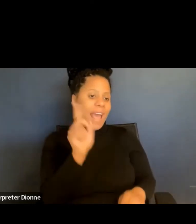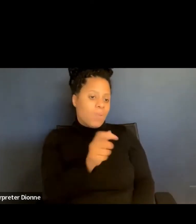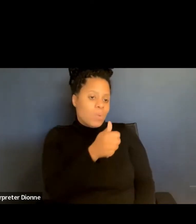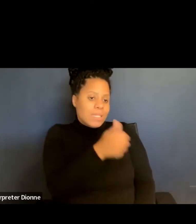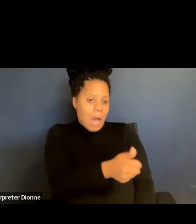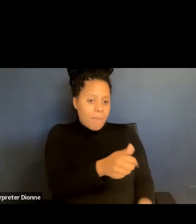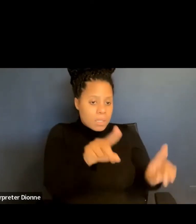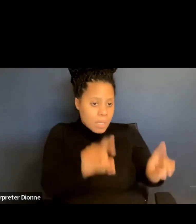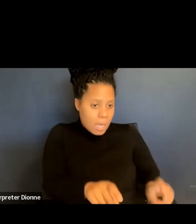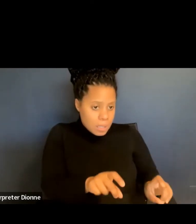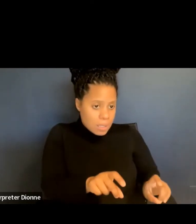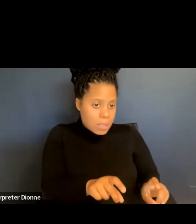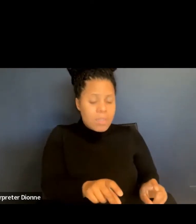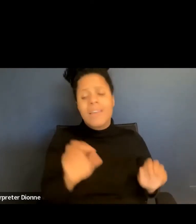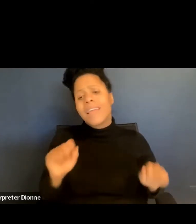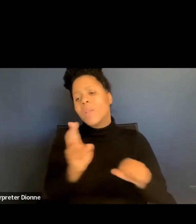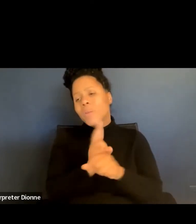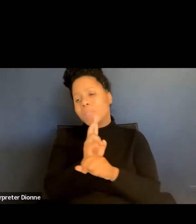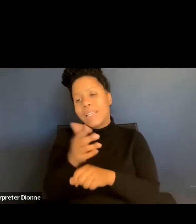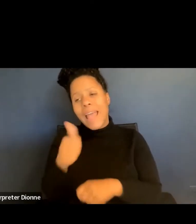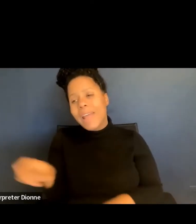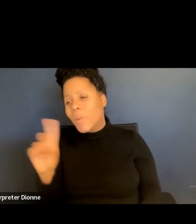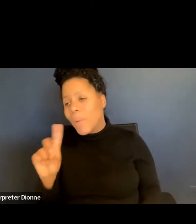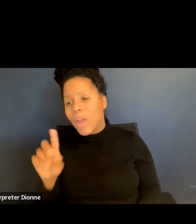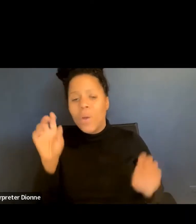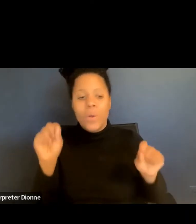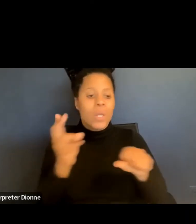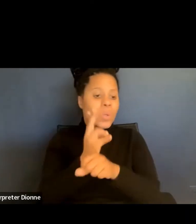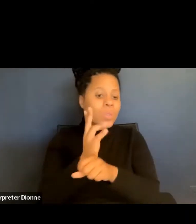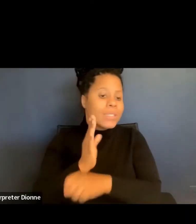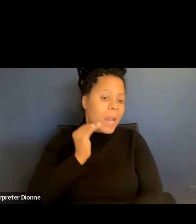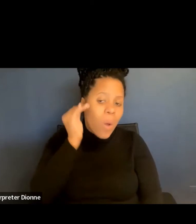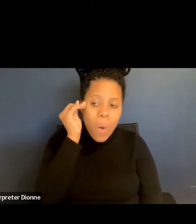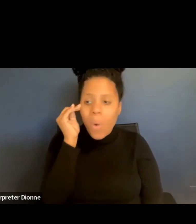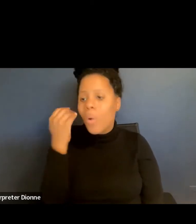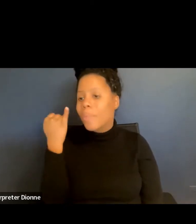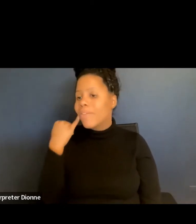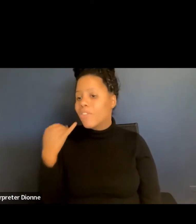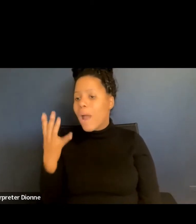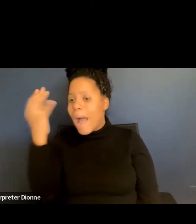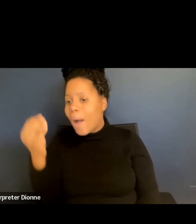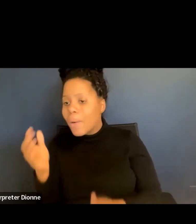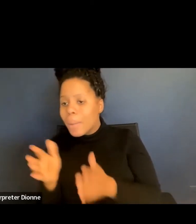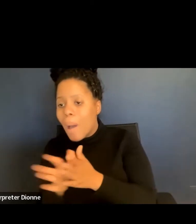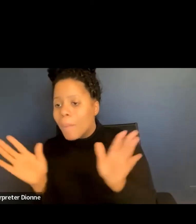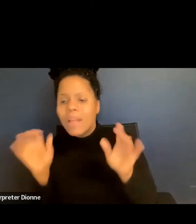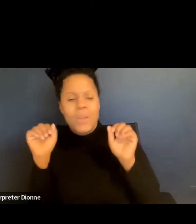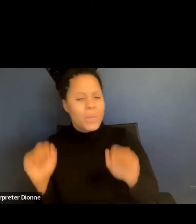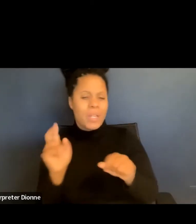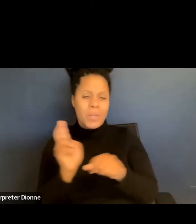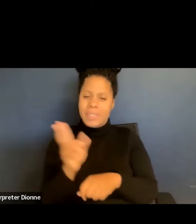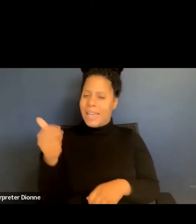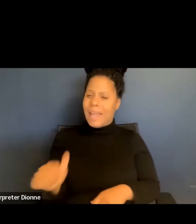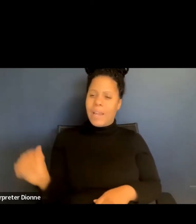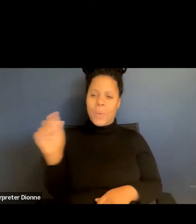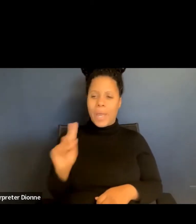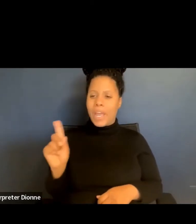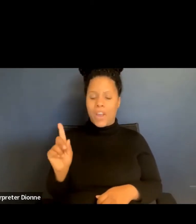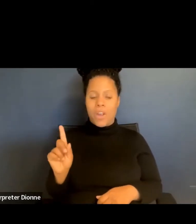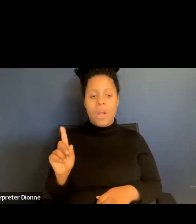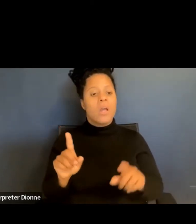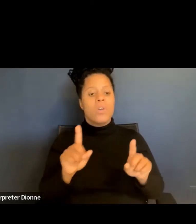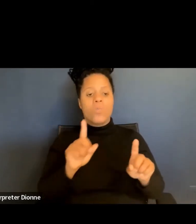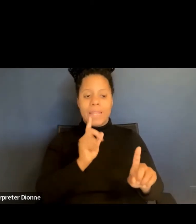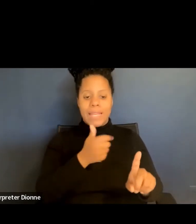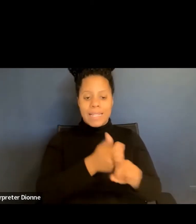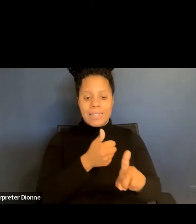can be really used anywhere in the home, out in public, any environment. They are rapid